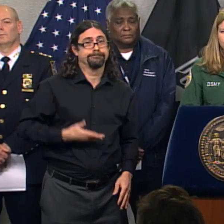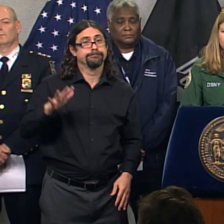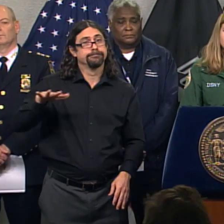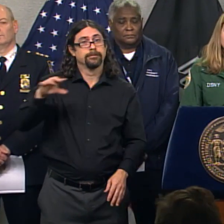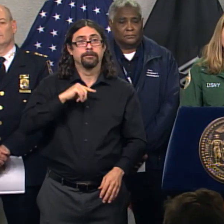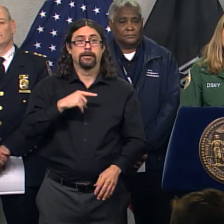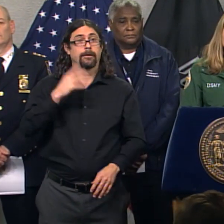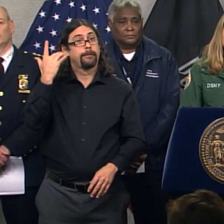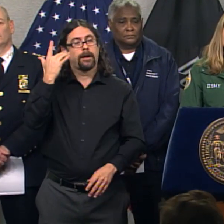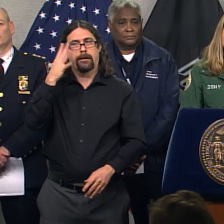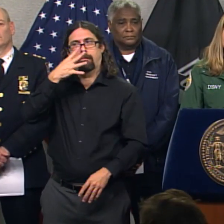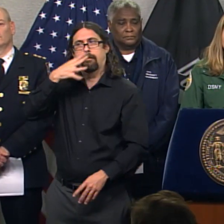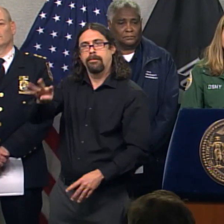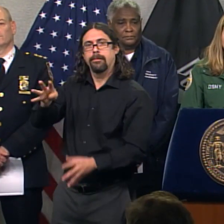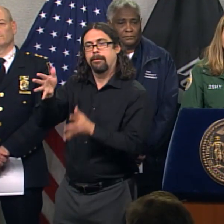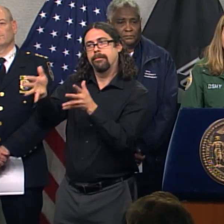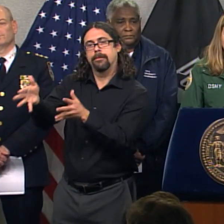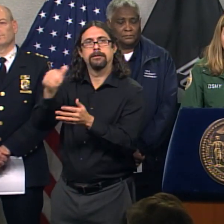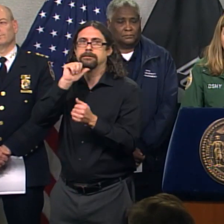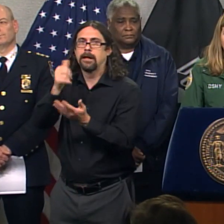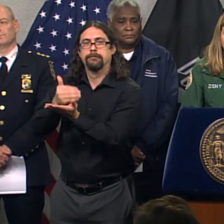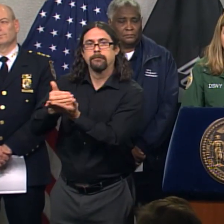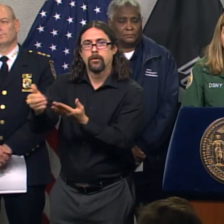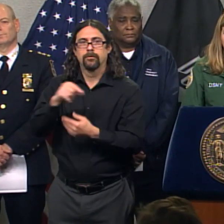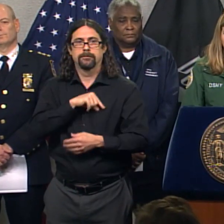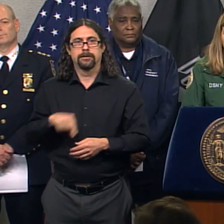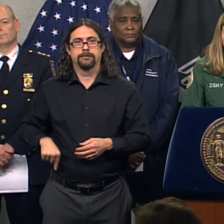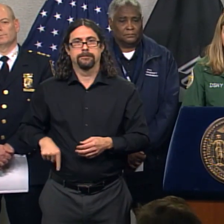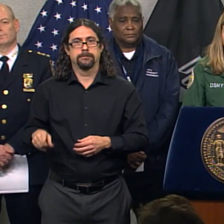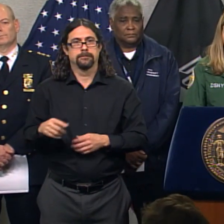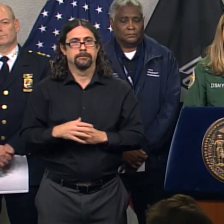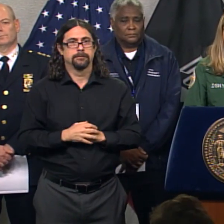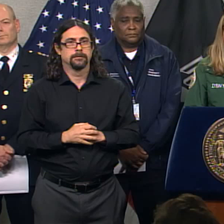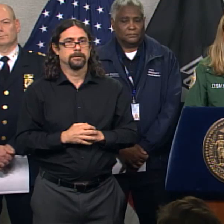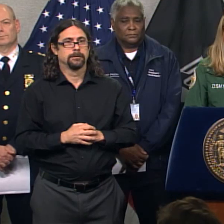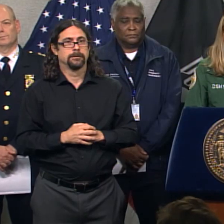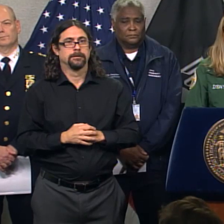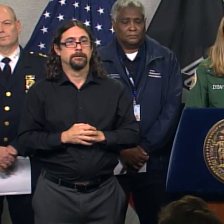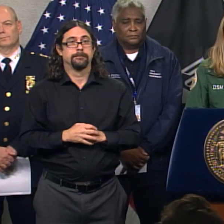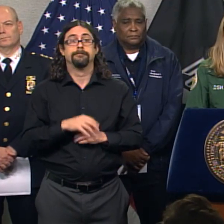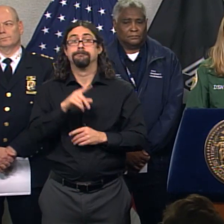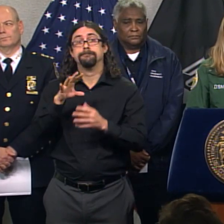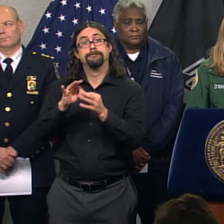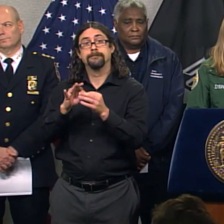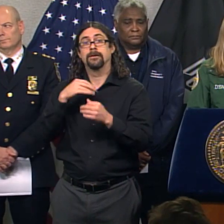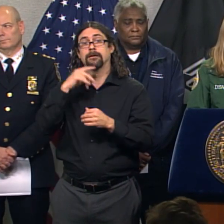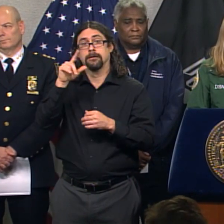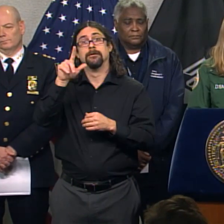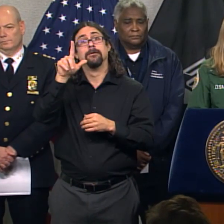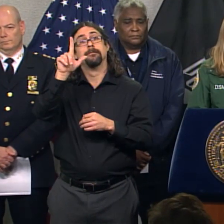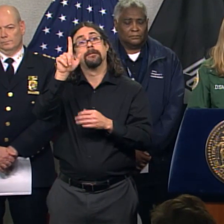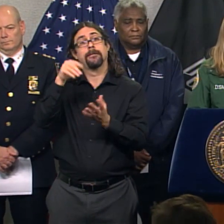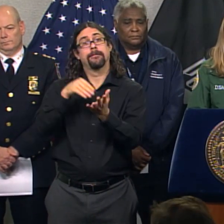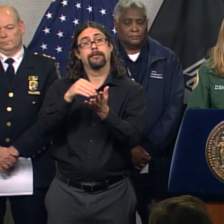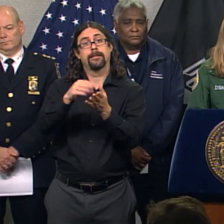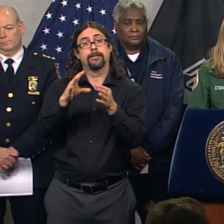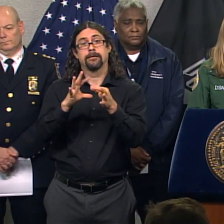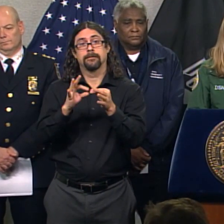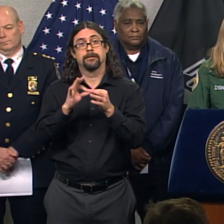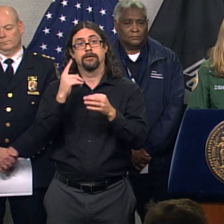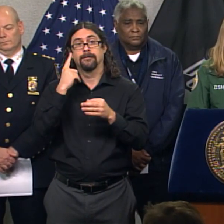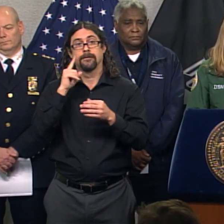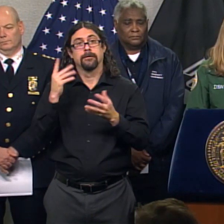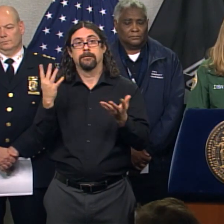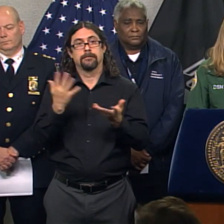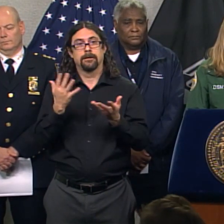for the purchase of what are called halters, which are small salt spreaders specifically designed for the small streets in Queens and in Staten